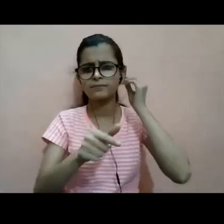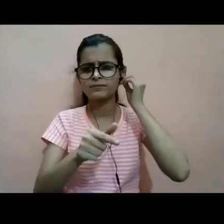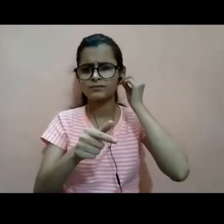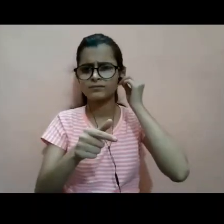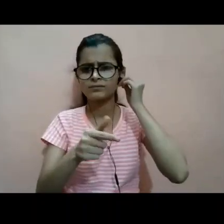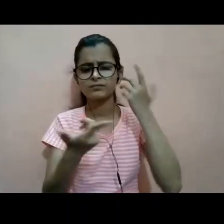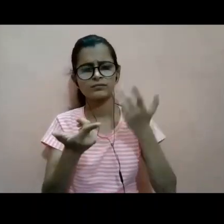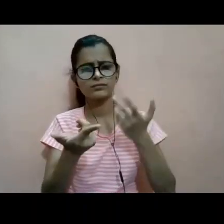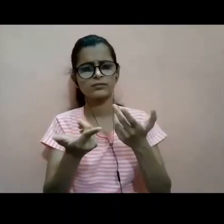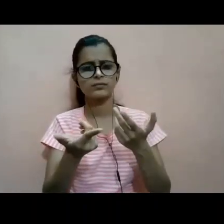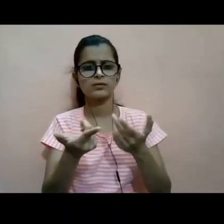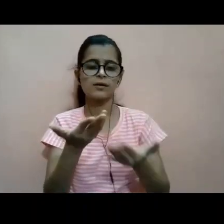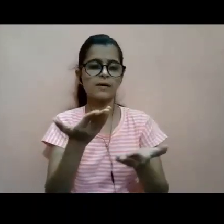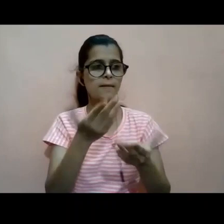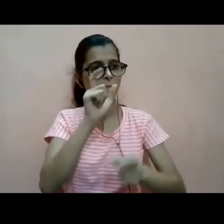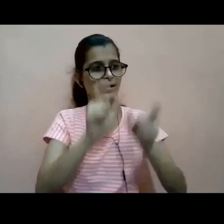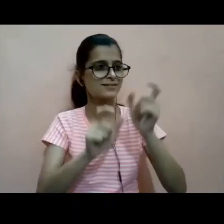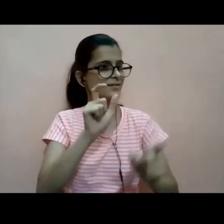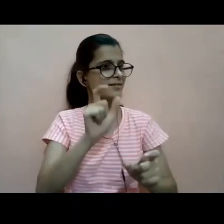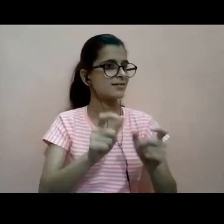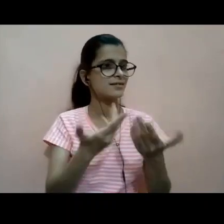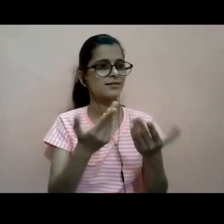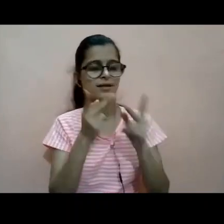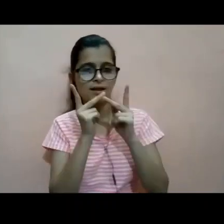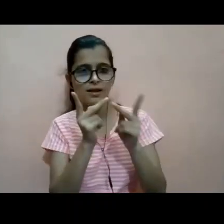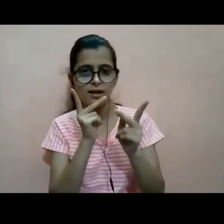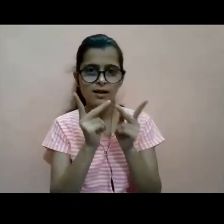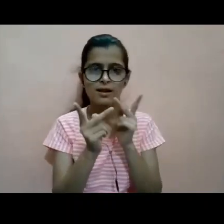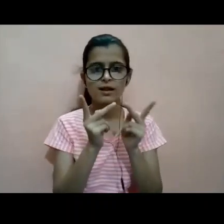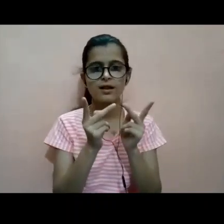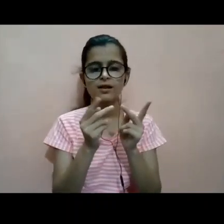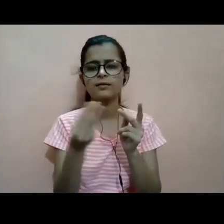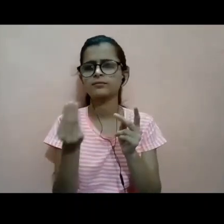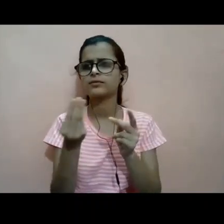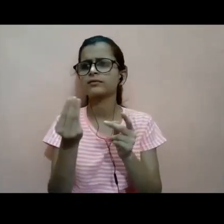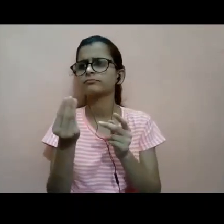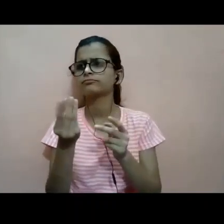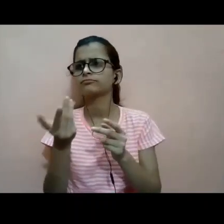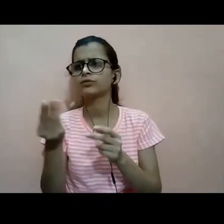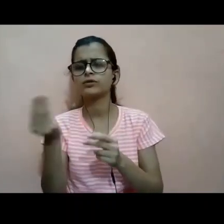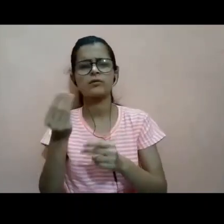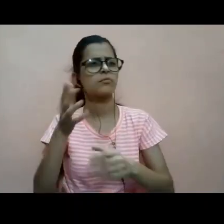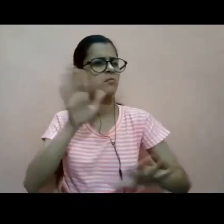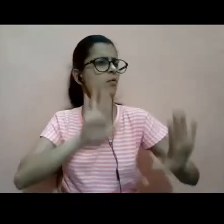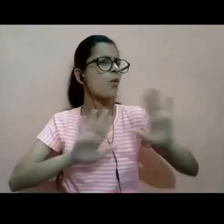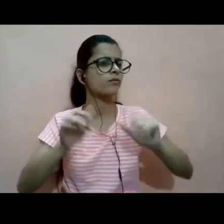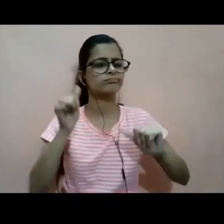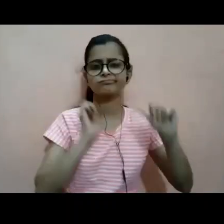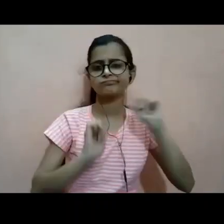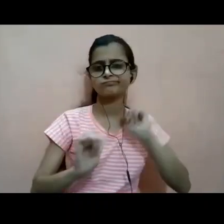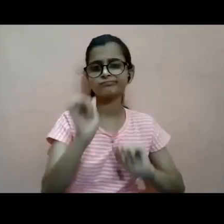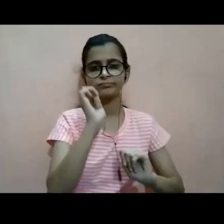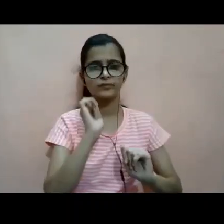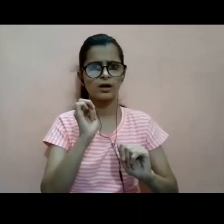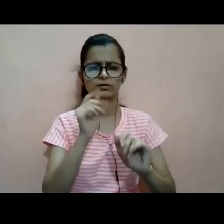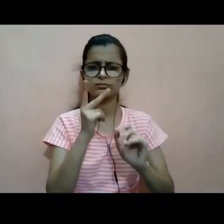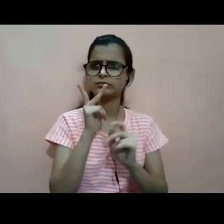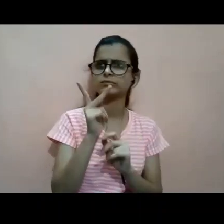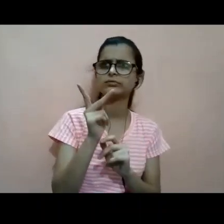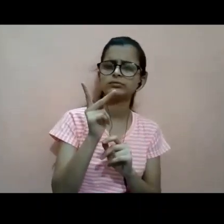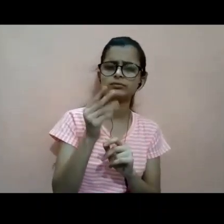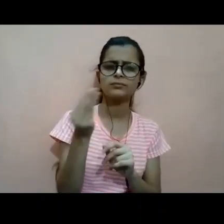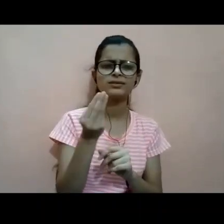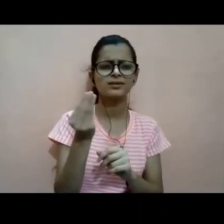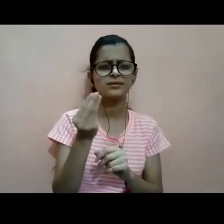person, though they are presenting disabled persons in their characterization, whatever. But they are taking a